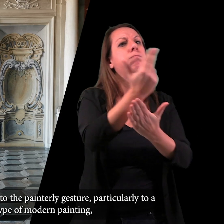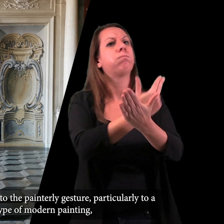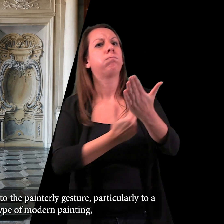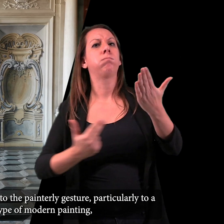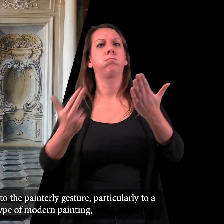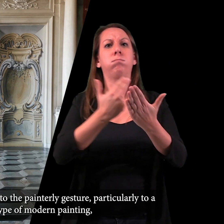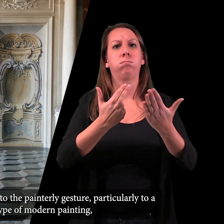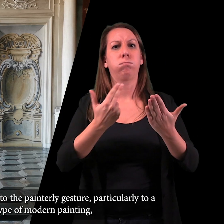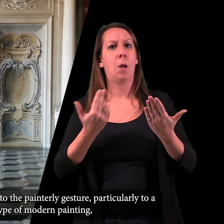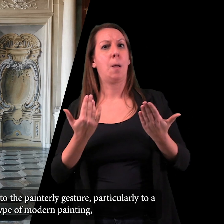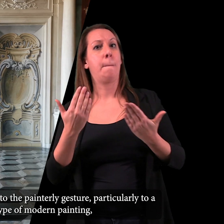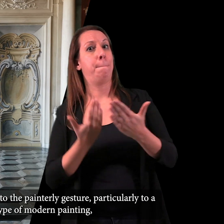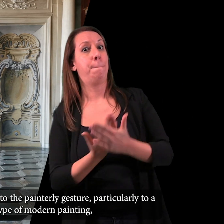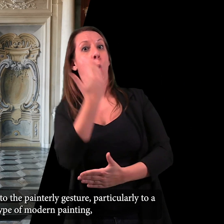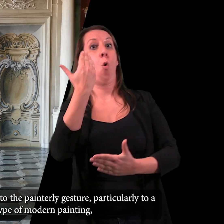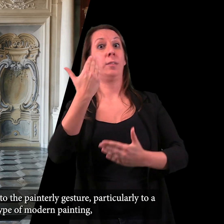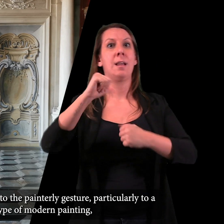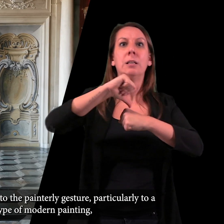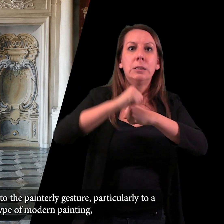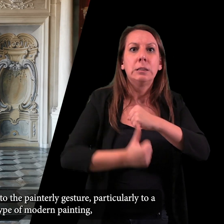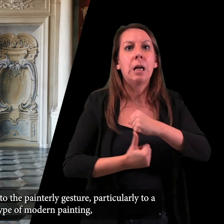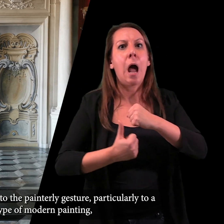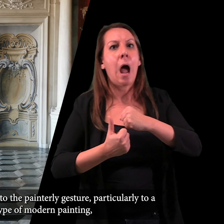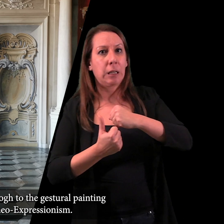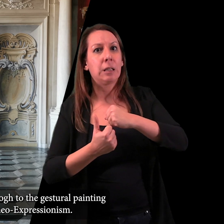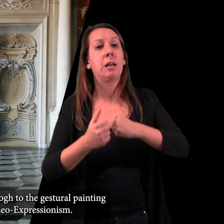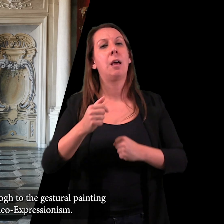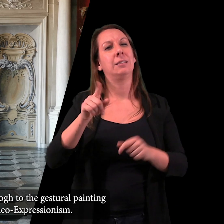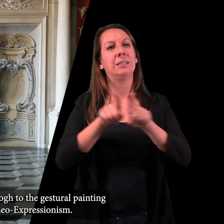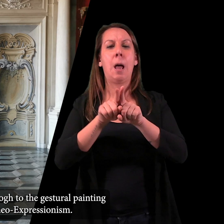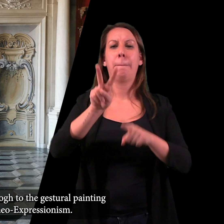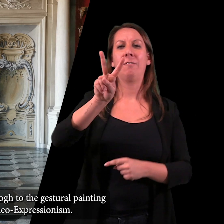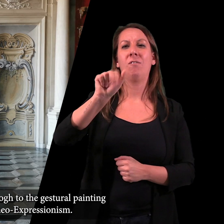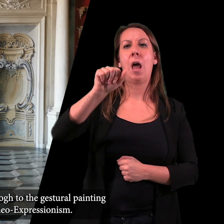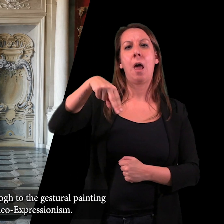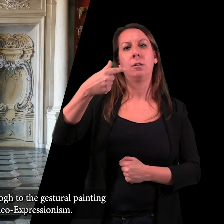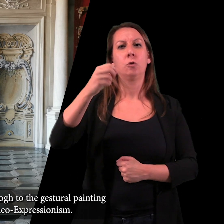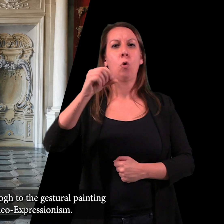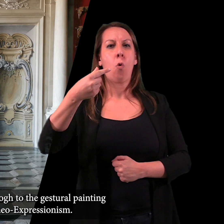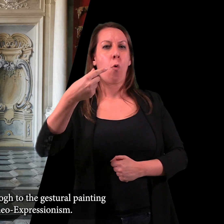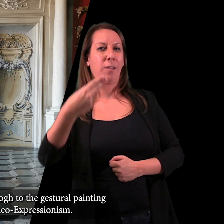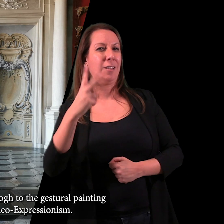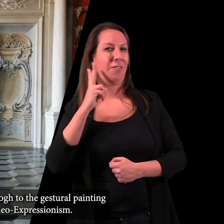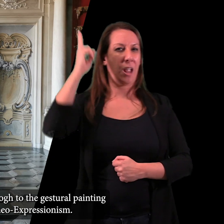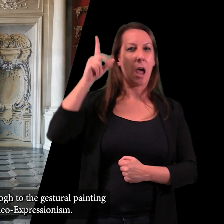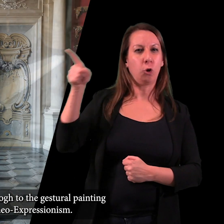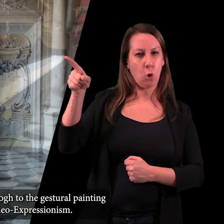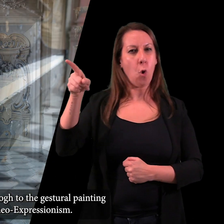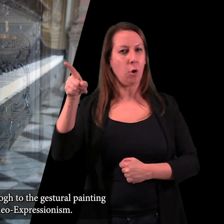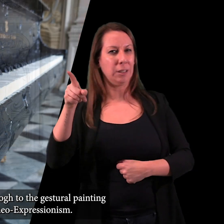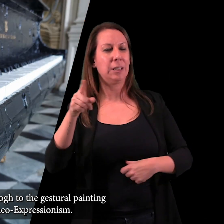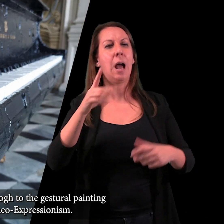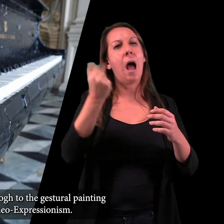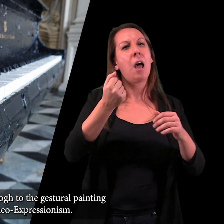These brushstrokes refer to painterly gesture particularly to a certain type